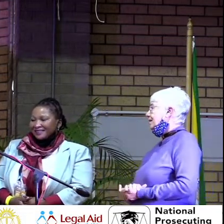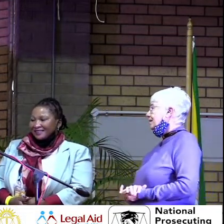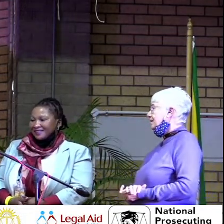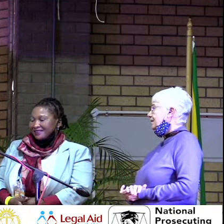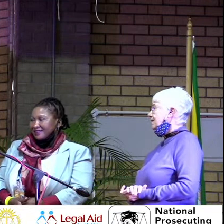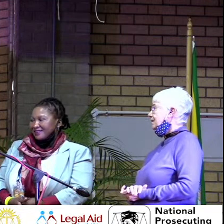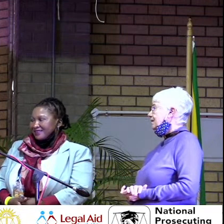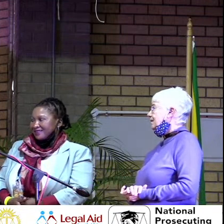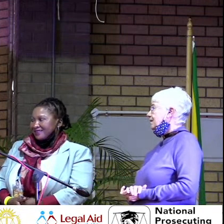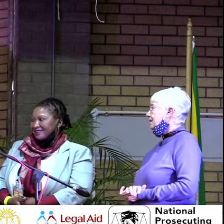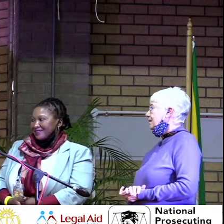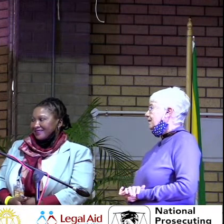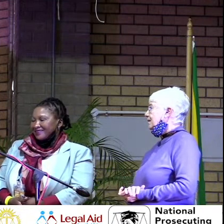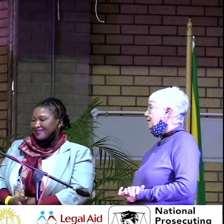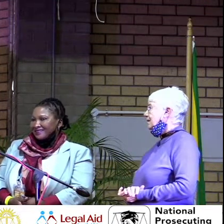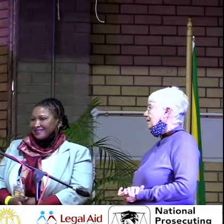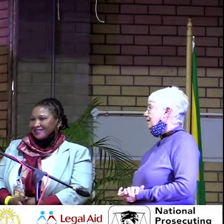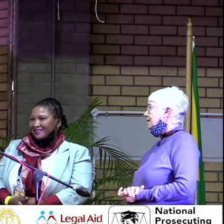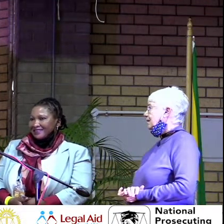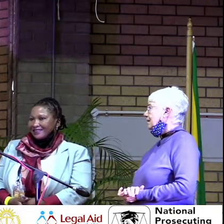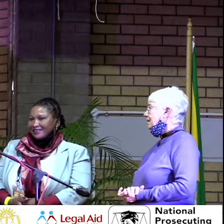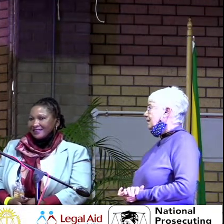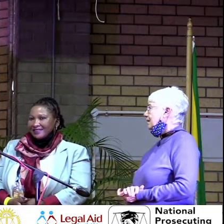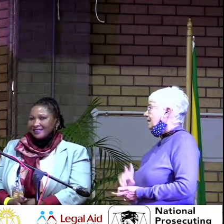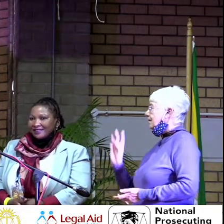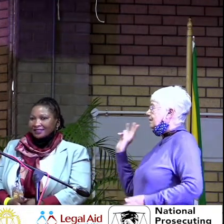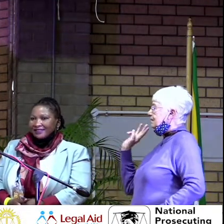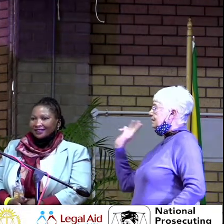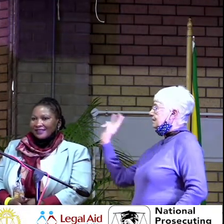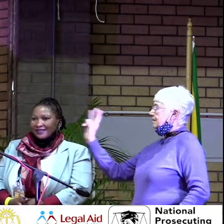Firstly, you see the three of us.